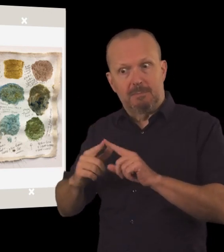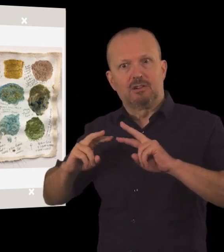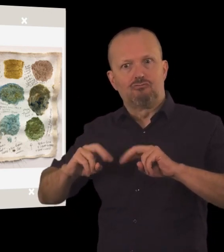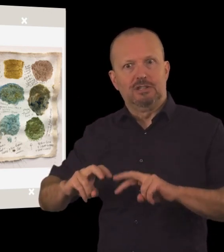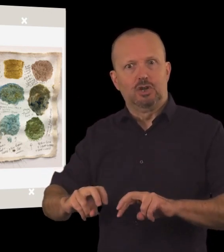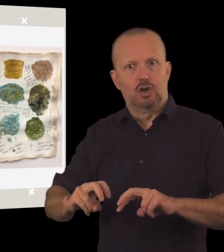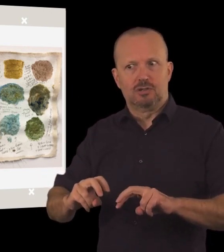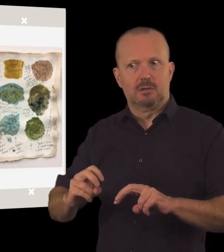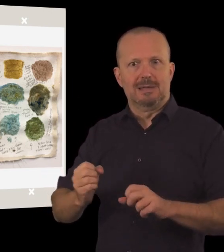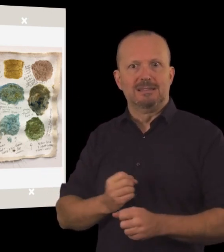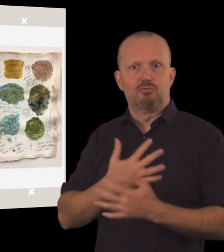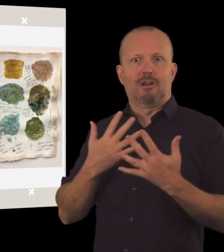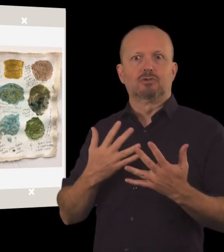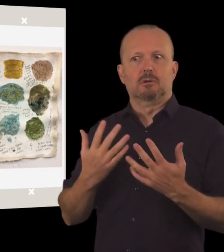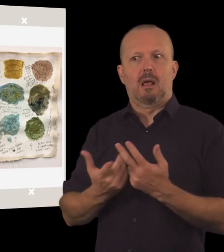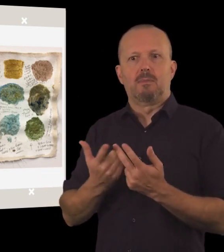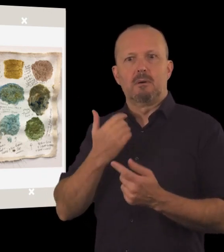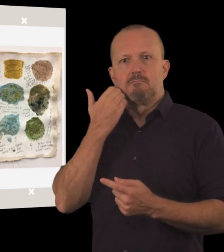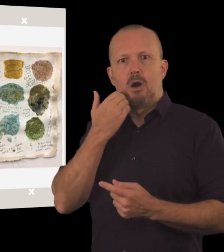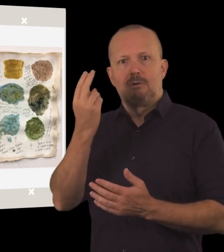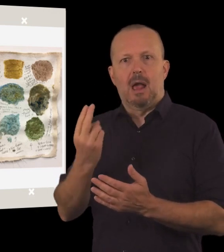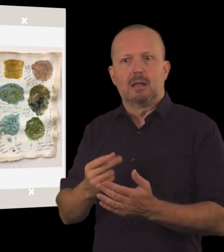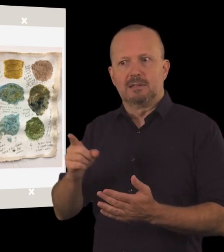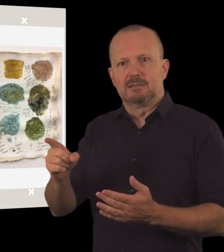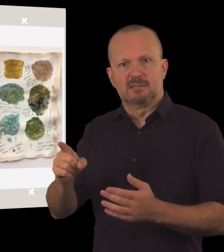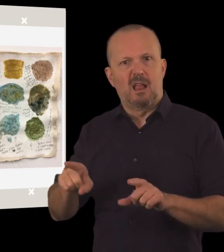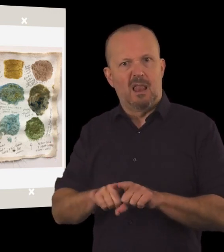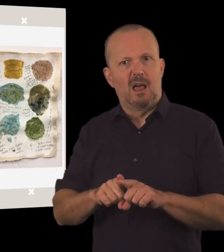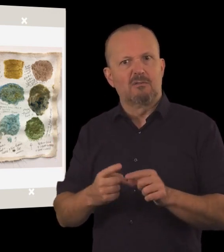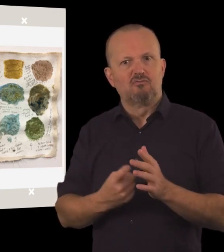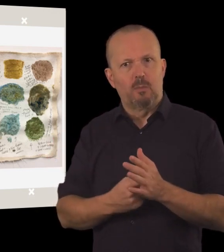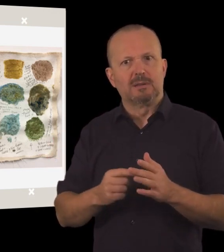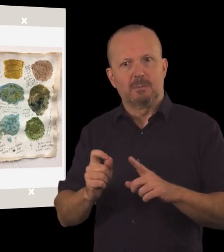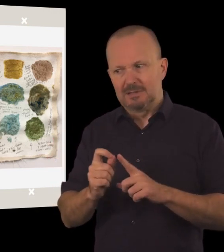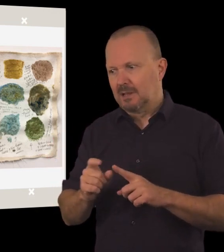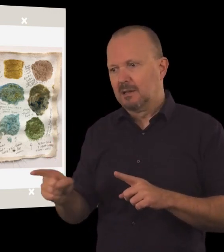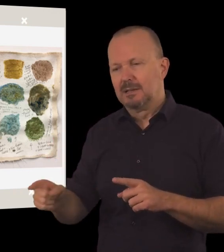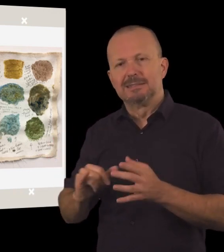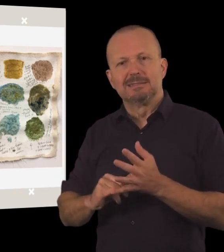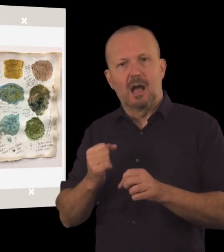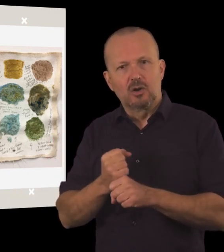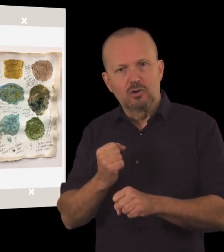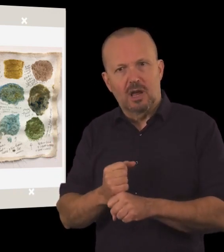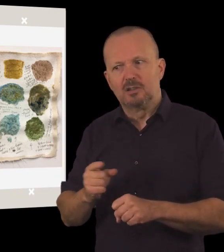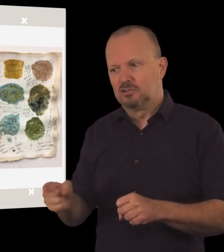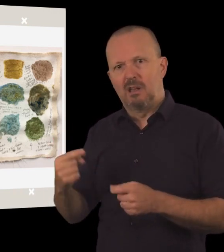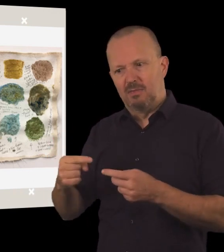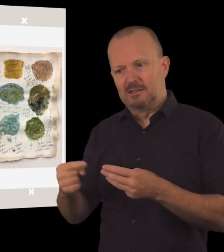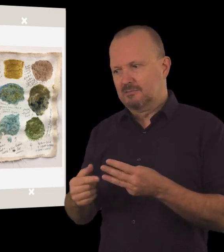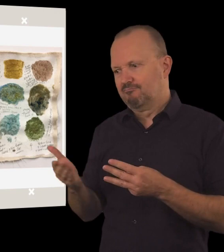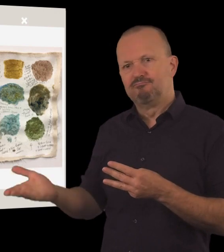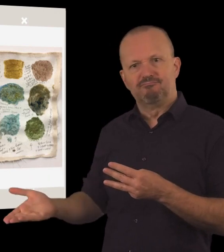Māori artists as that were an inspiration to me at the time, like Robin Kahukiwa, Star Gossage,